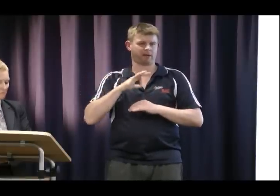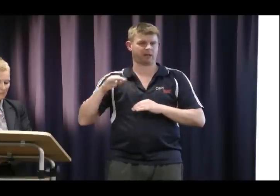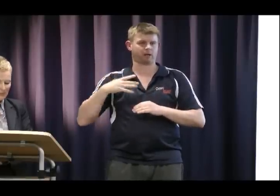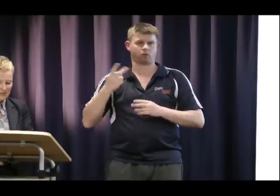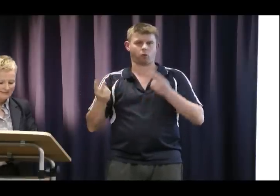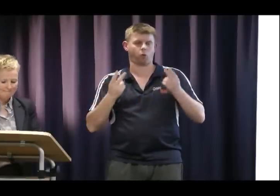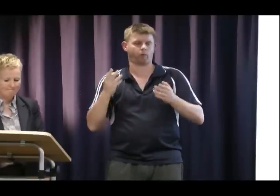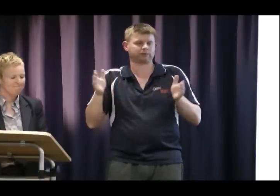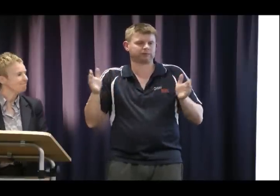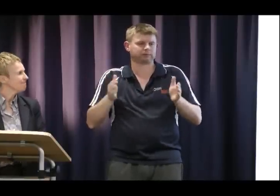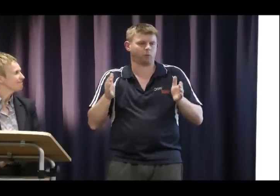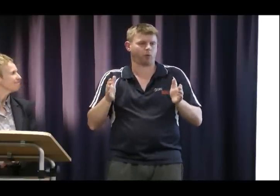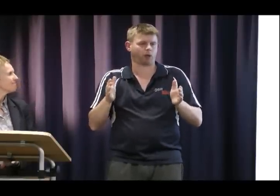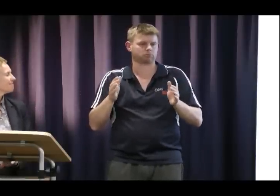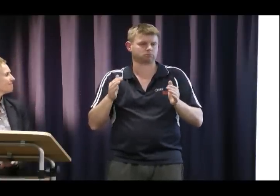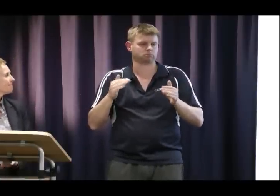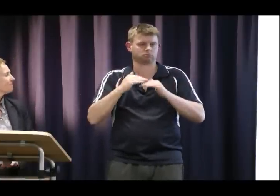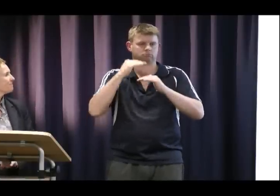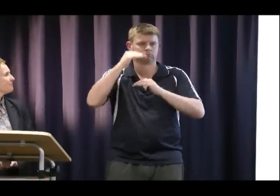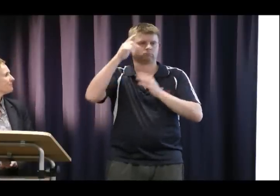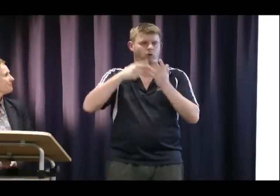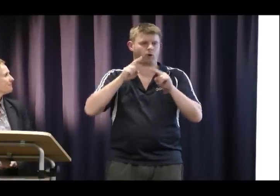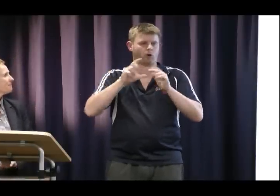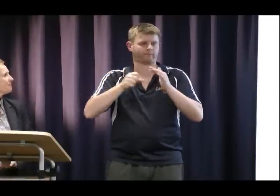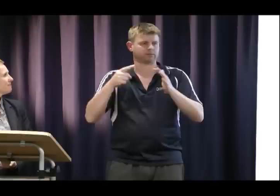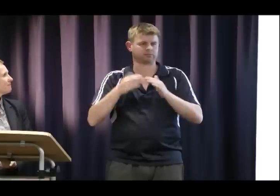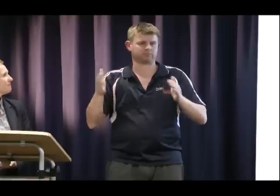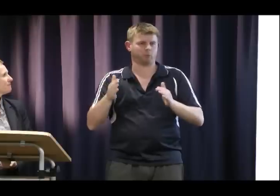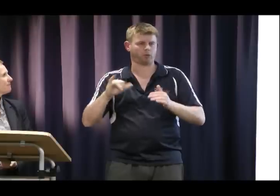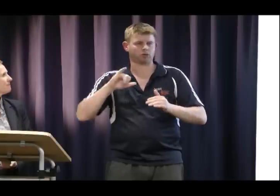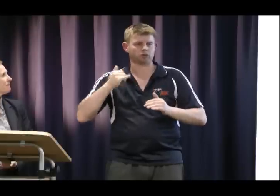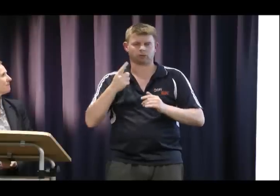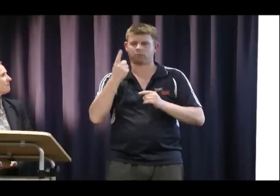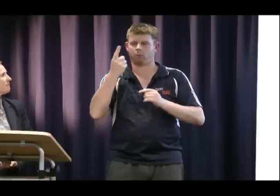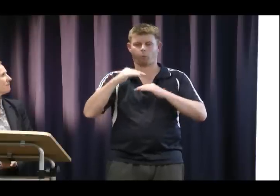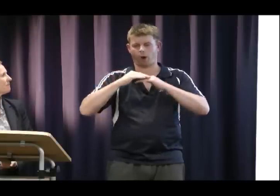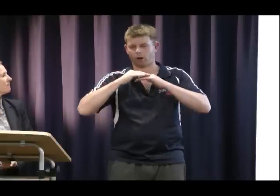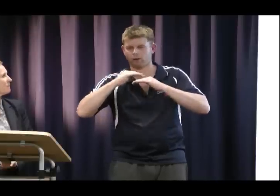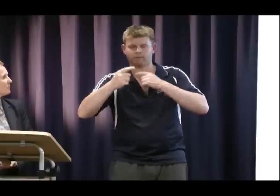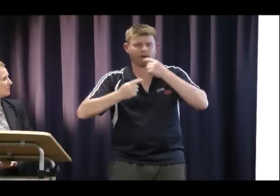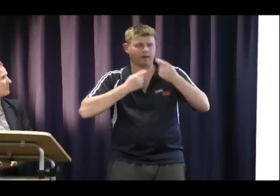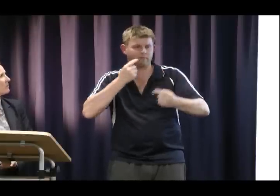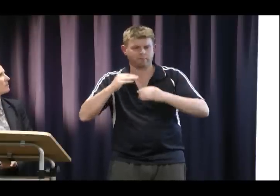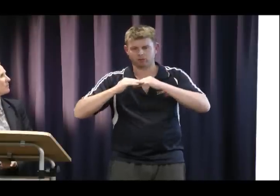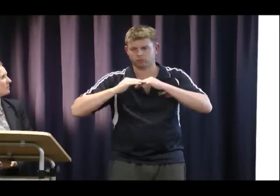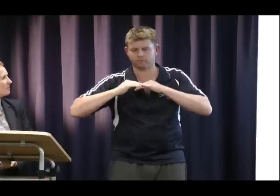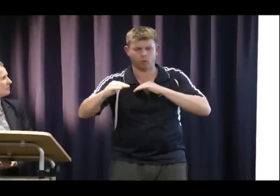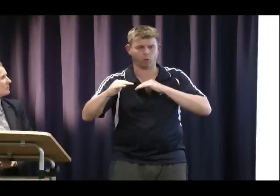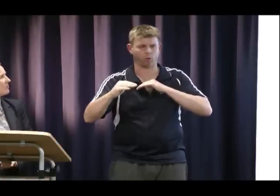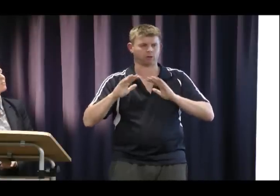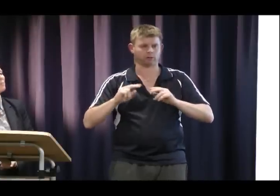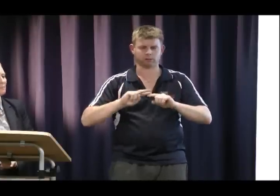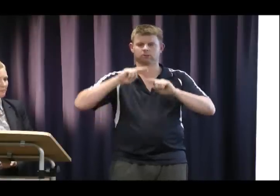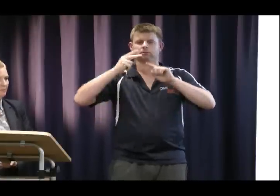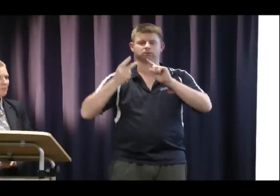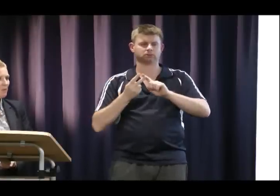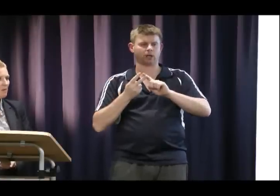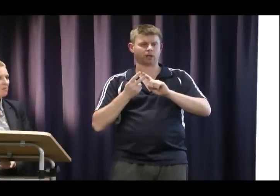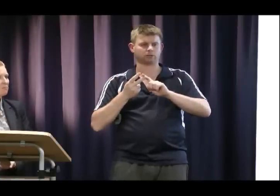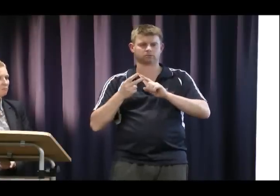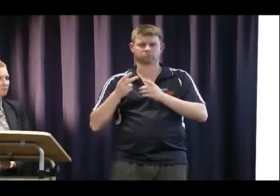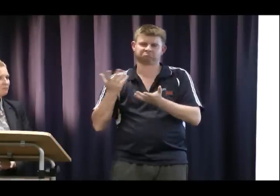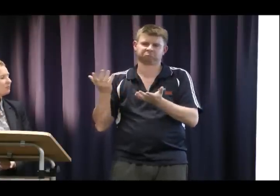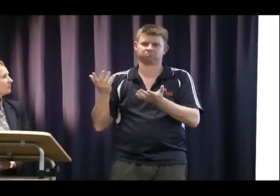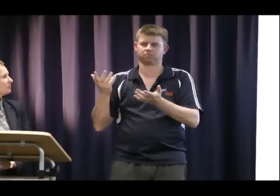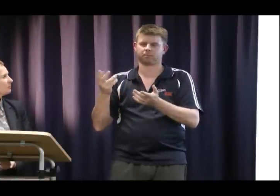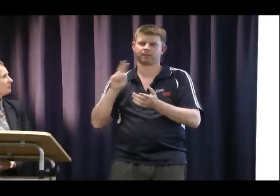5. Perhaps we don't need to look for a smaller office location, but just 1 floor for